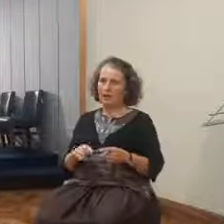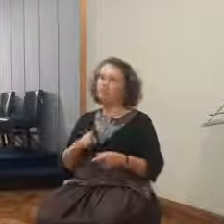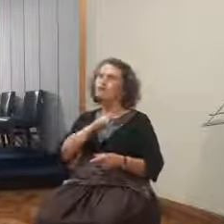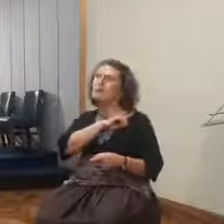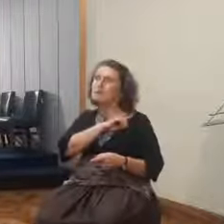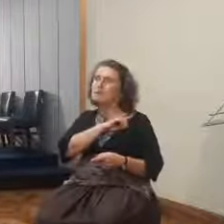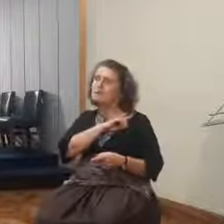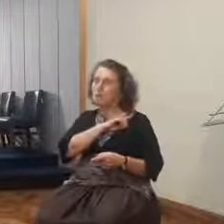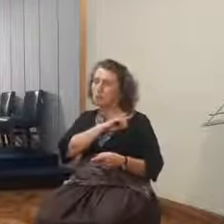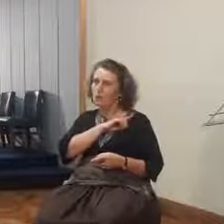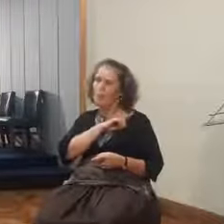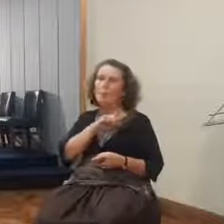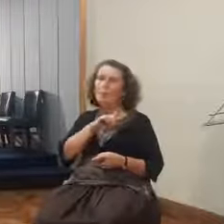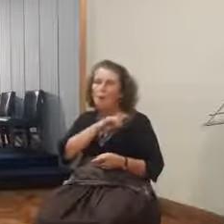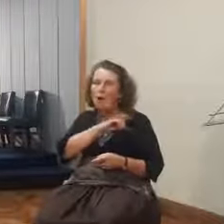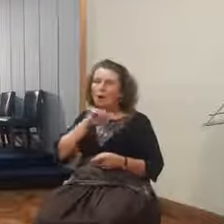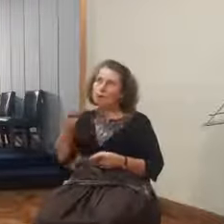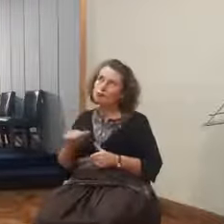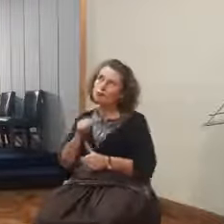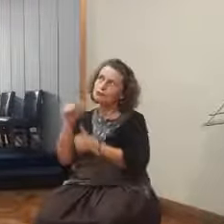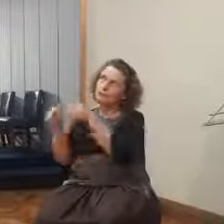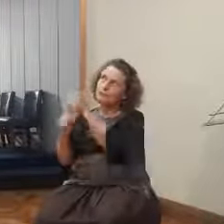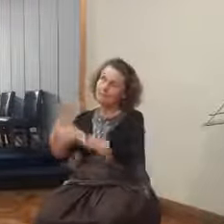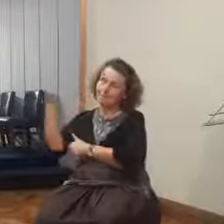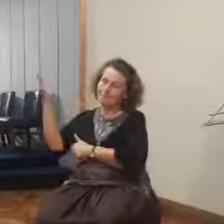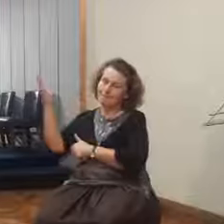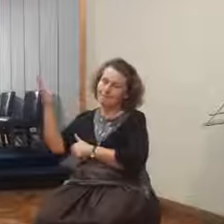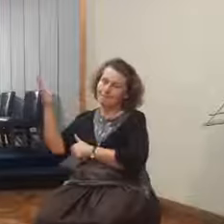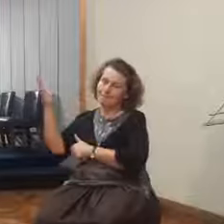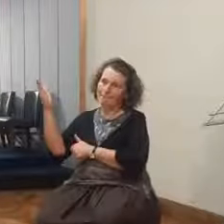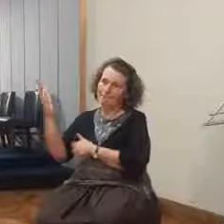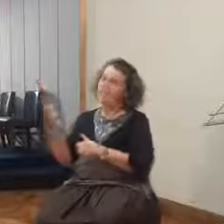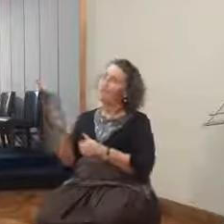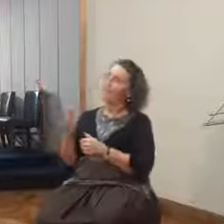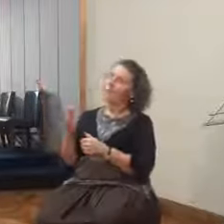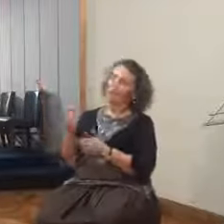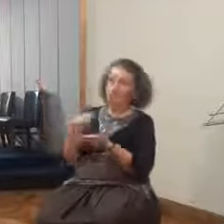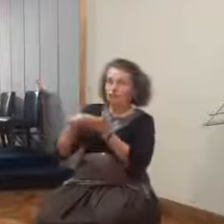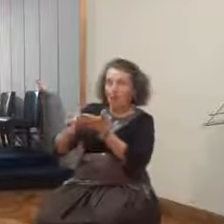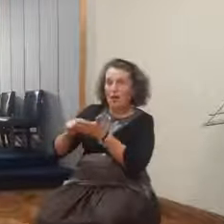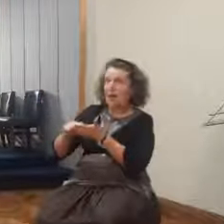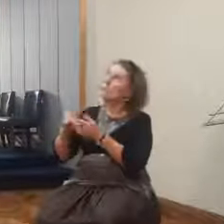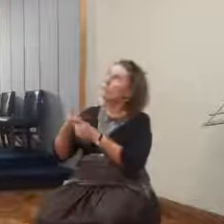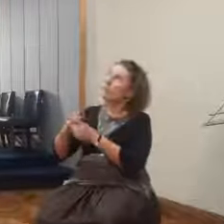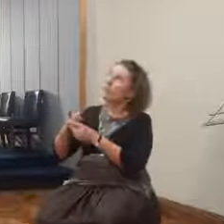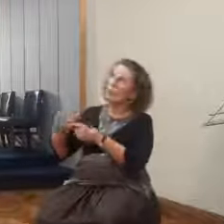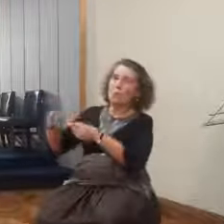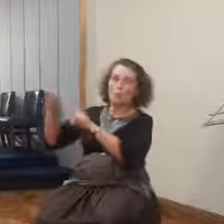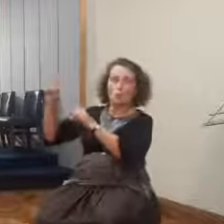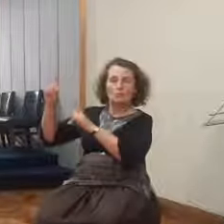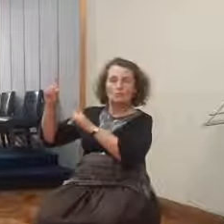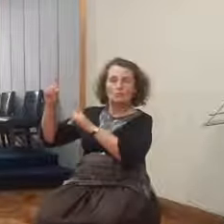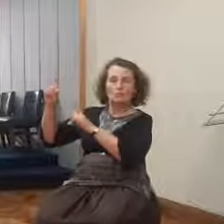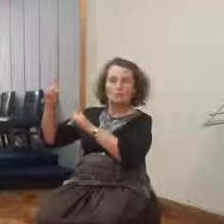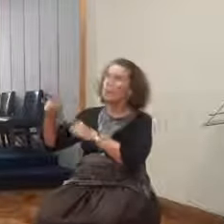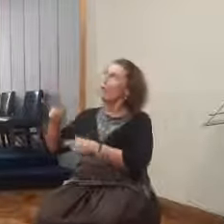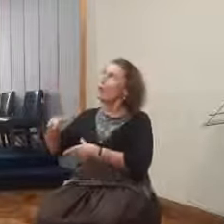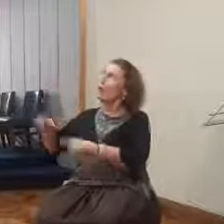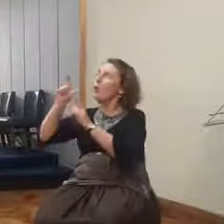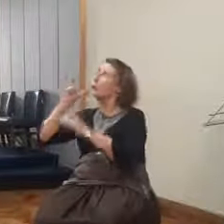praising and rejoicing. He speaks of the Lord himself. Verse 4, the word of the Lord is right. And you'll get